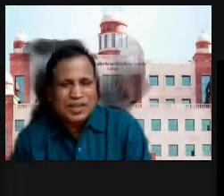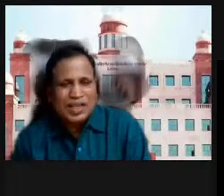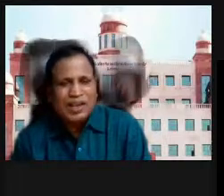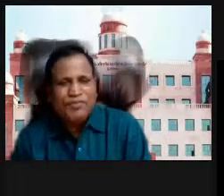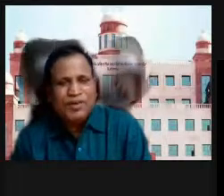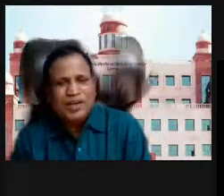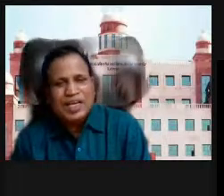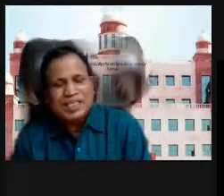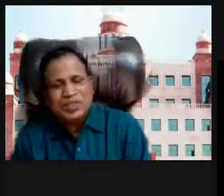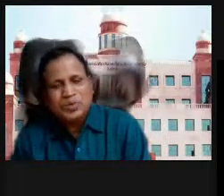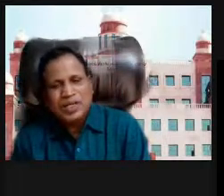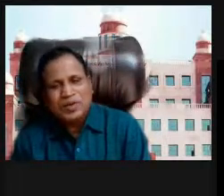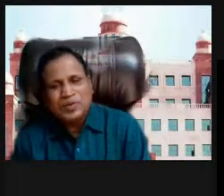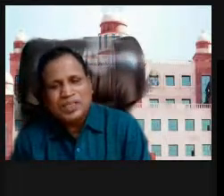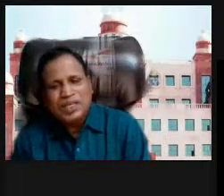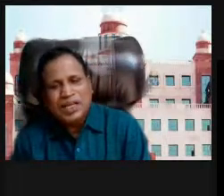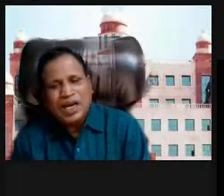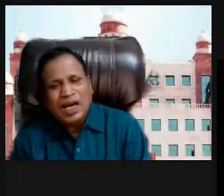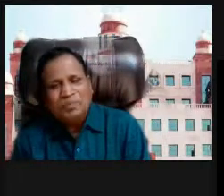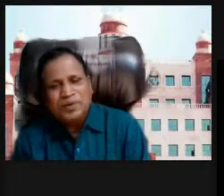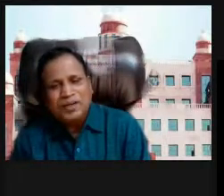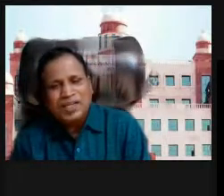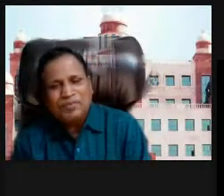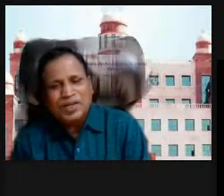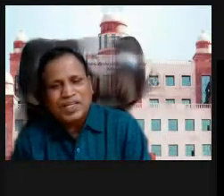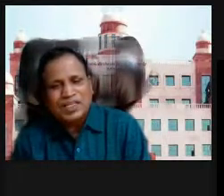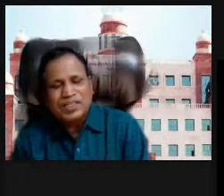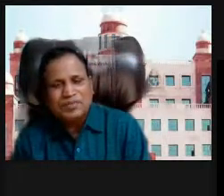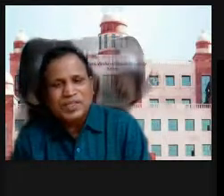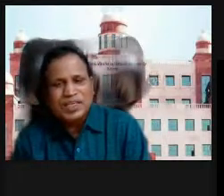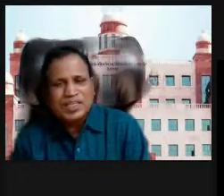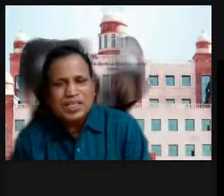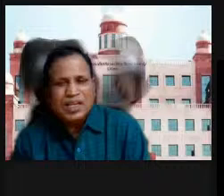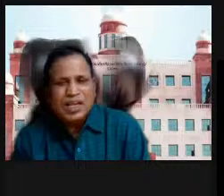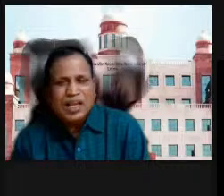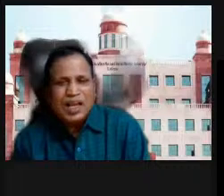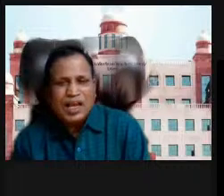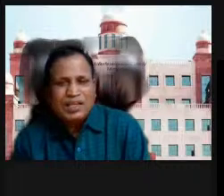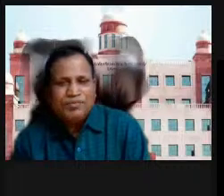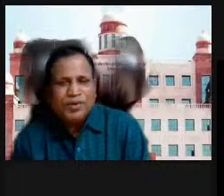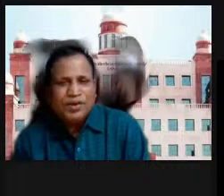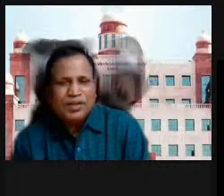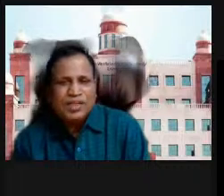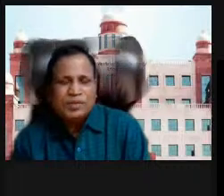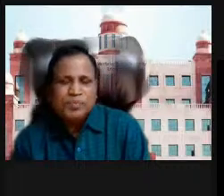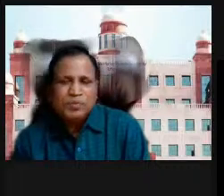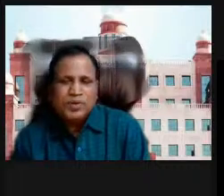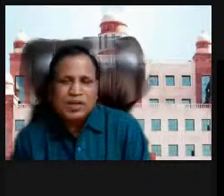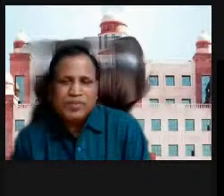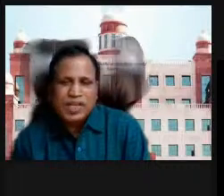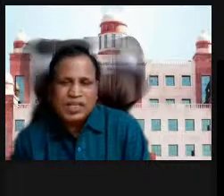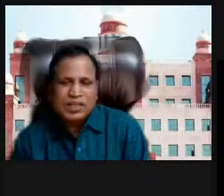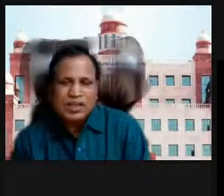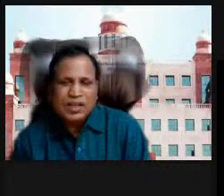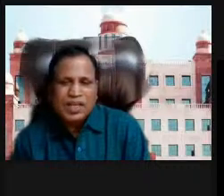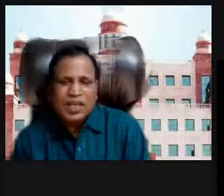A for access to technology. R for rehabilitation services. I for improved communication. N